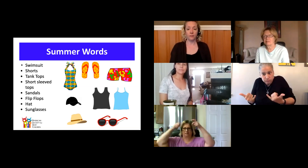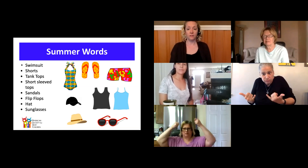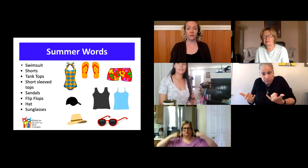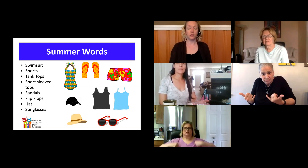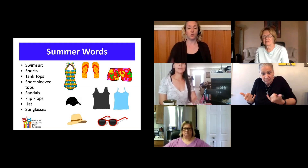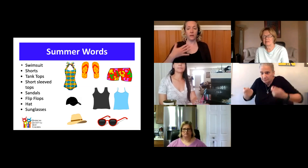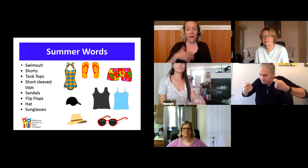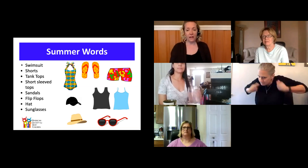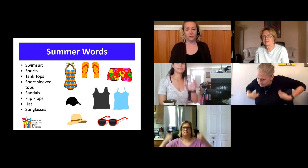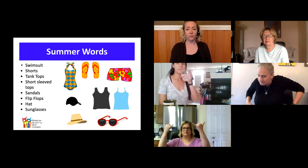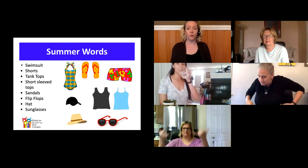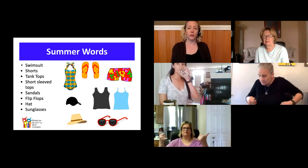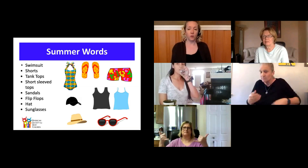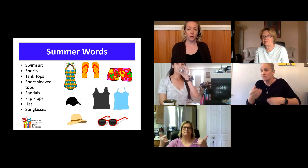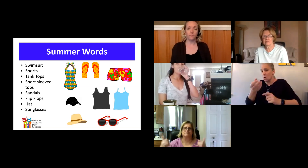on.